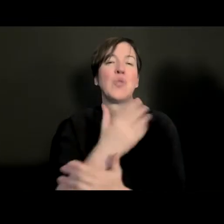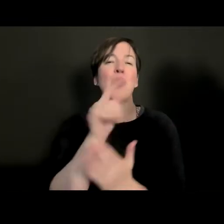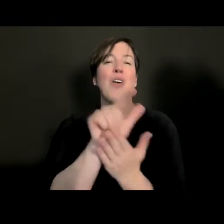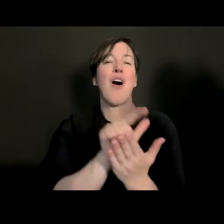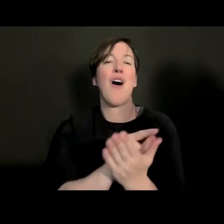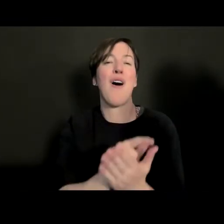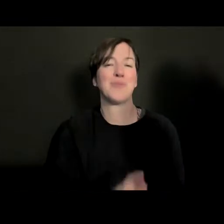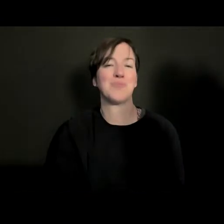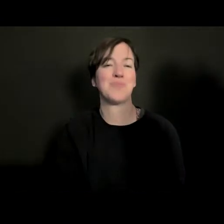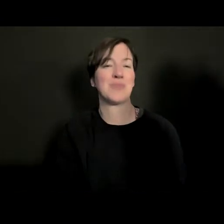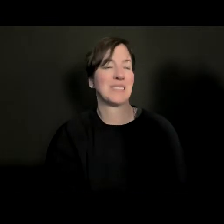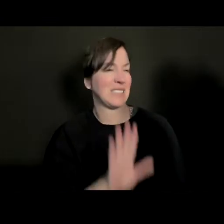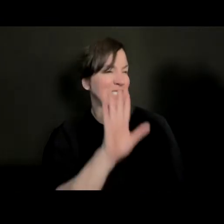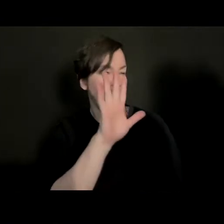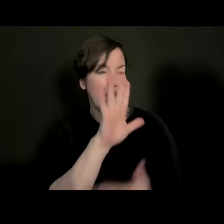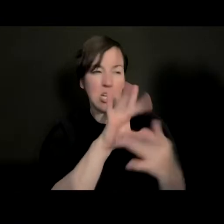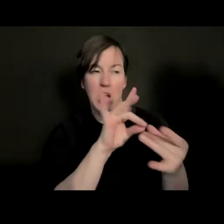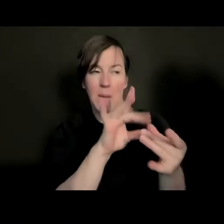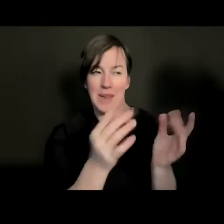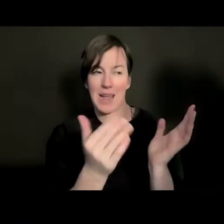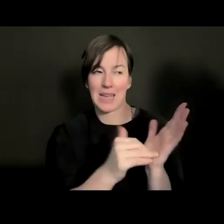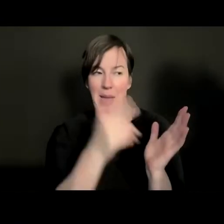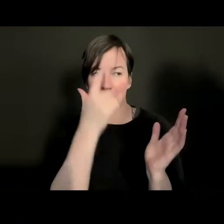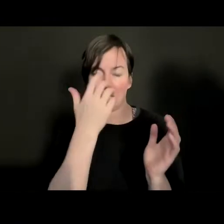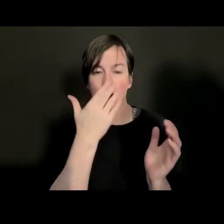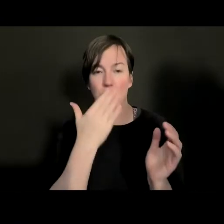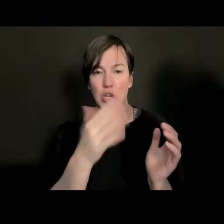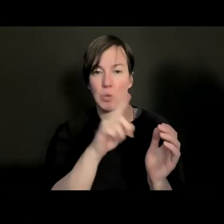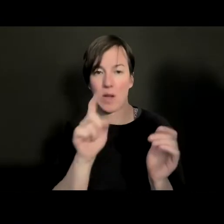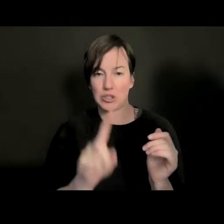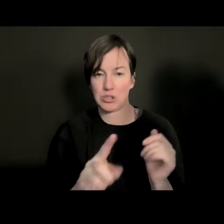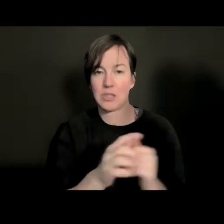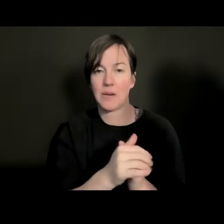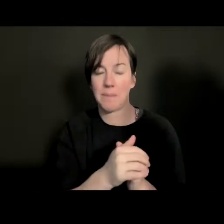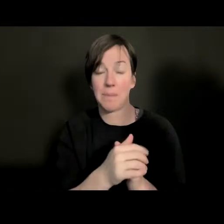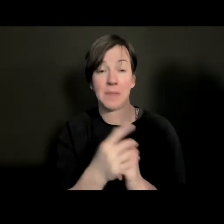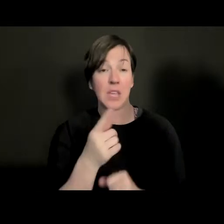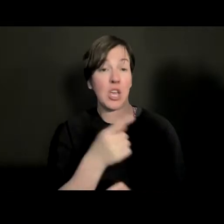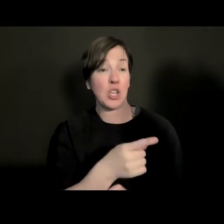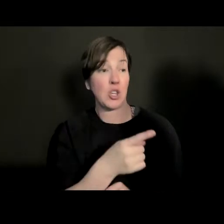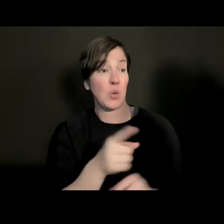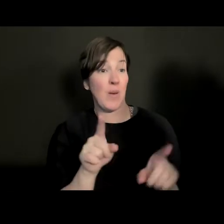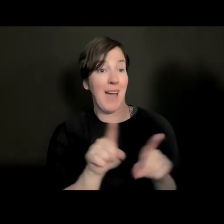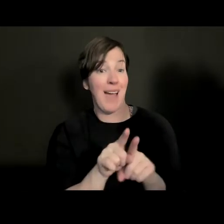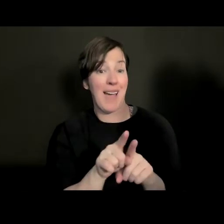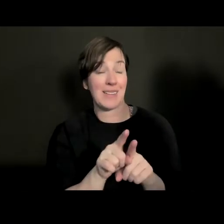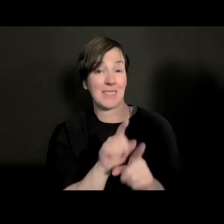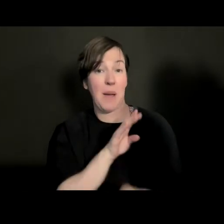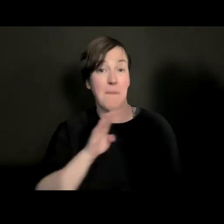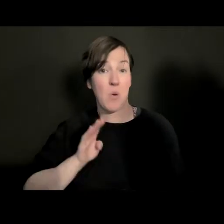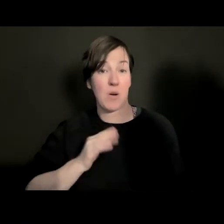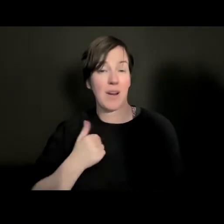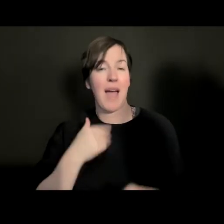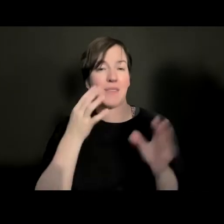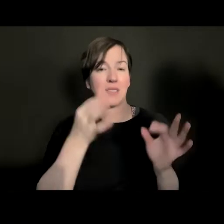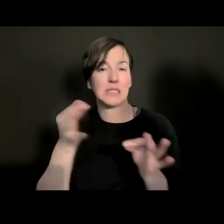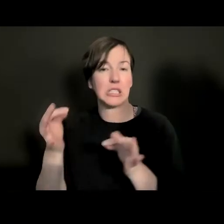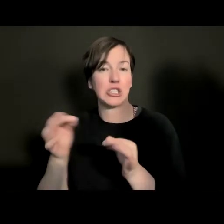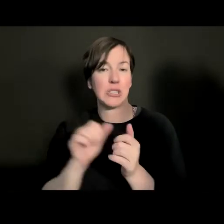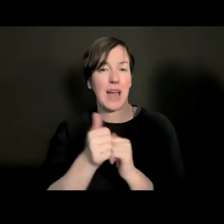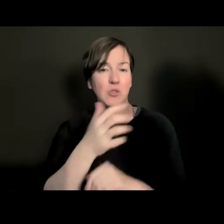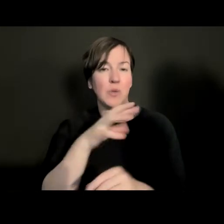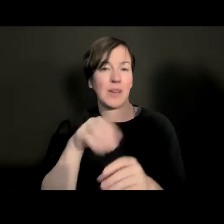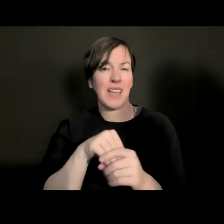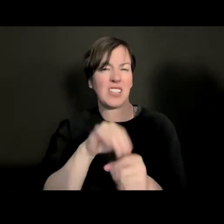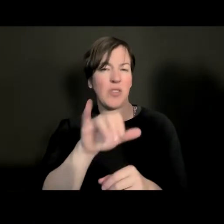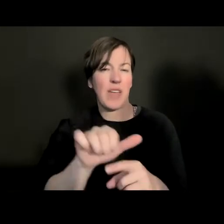let me just make an additional comment to that, because I think it's a really good question. Mhm. You as a board have choices on how you want to engage in that